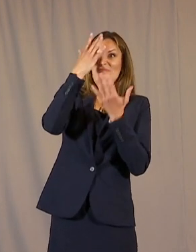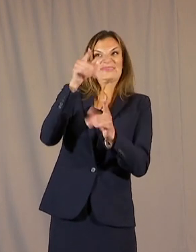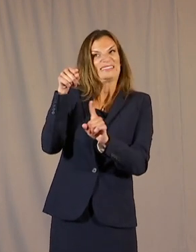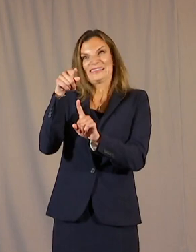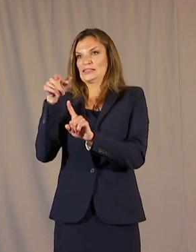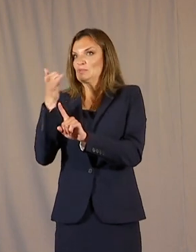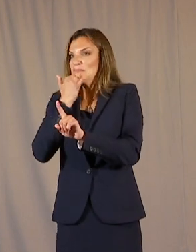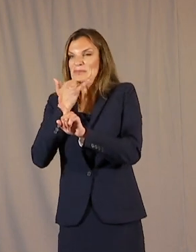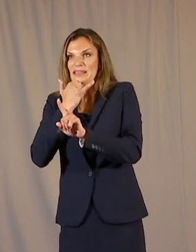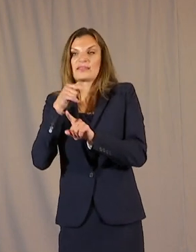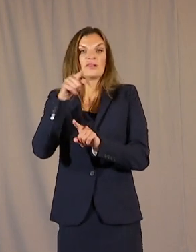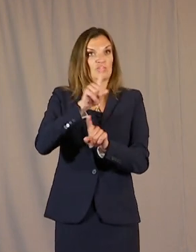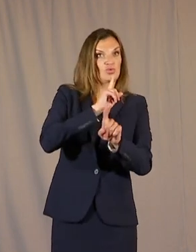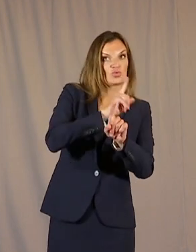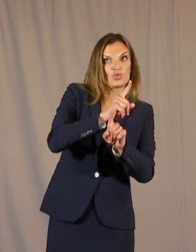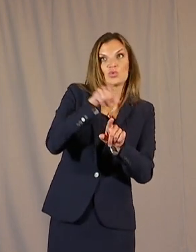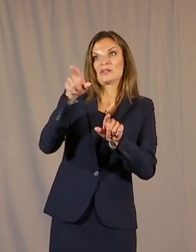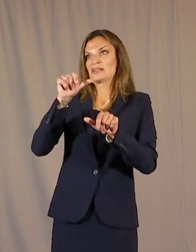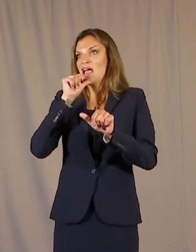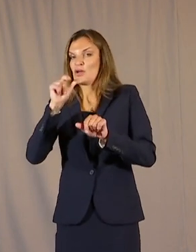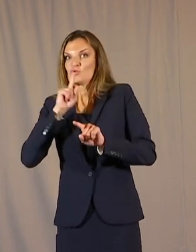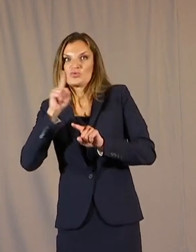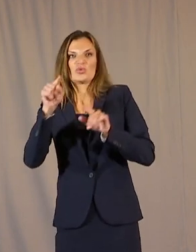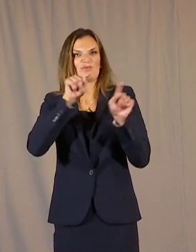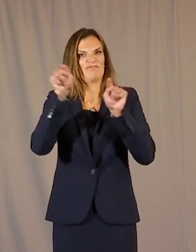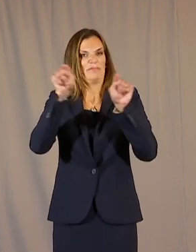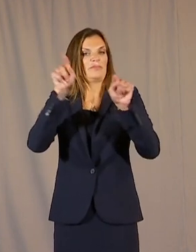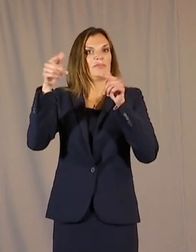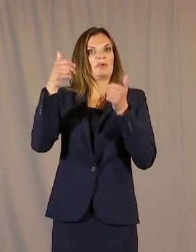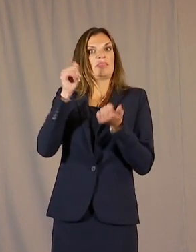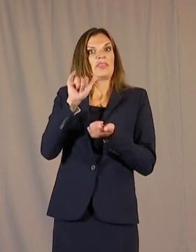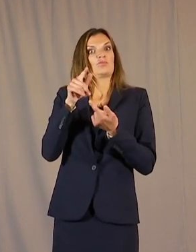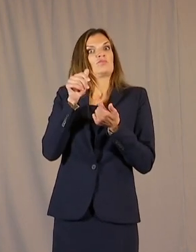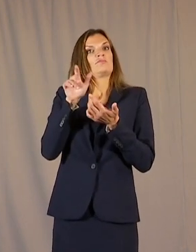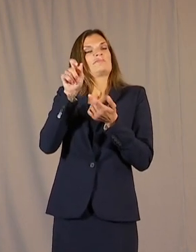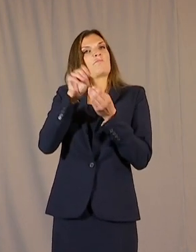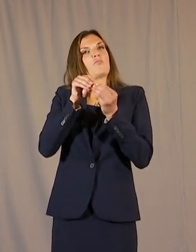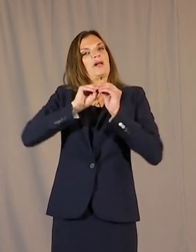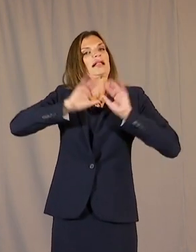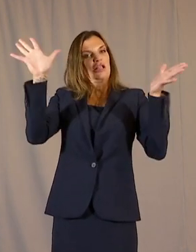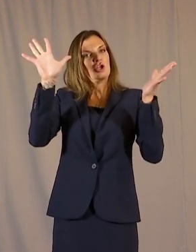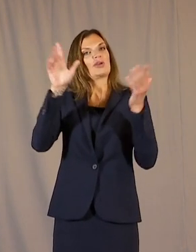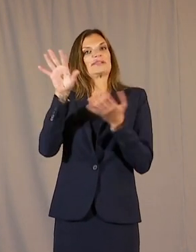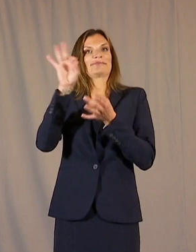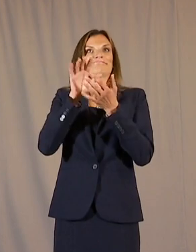public health and well-being have to be really focused on as we continue to move forward.